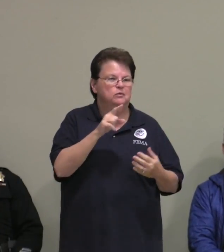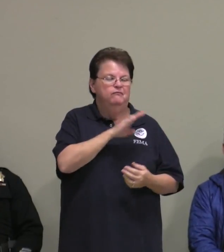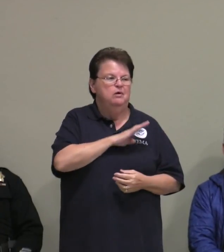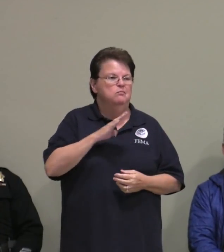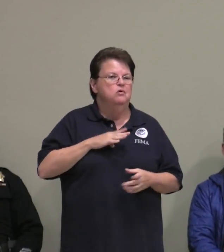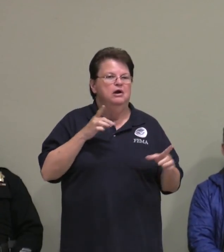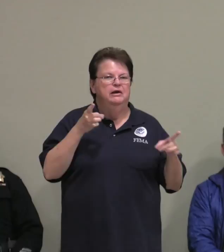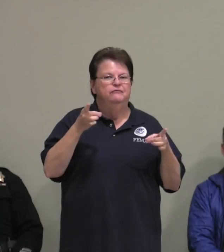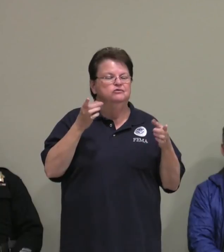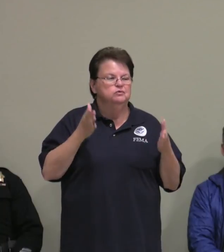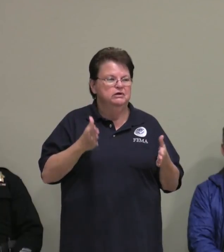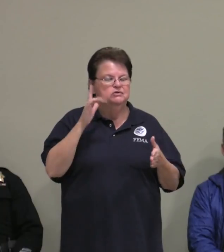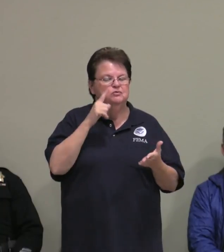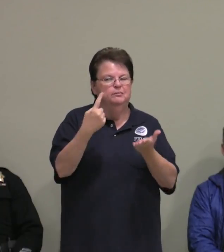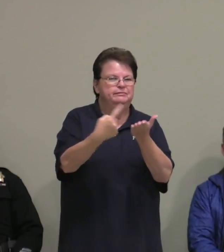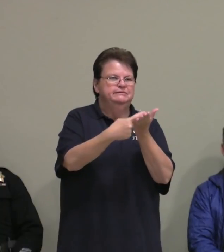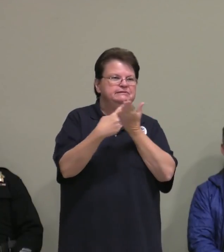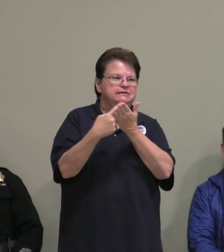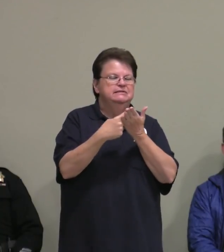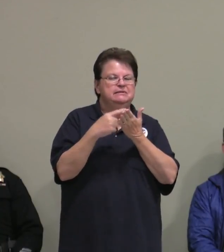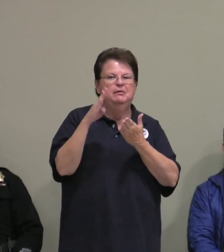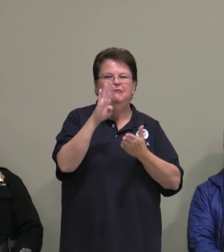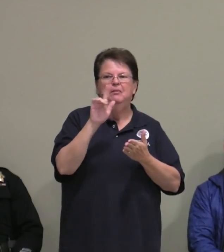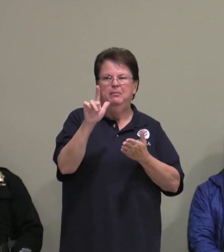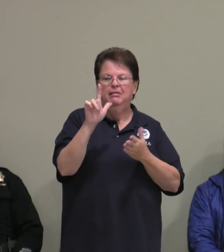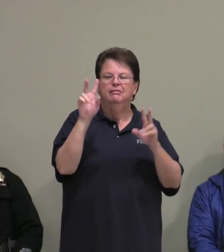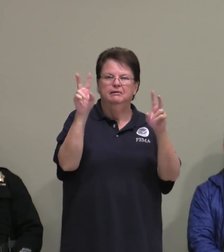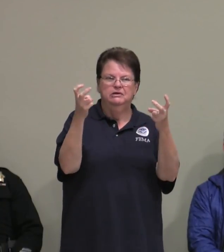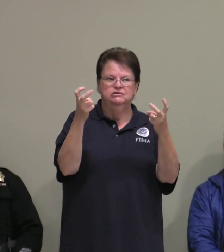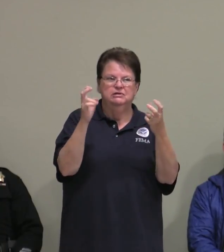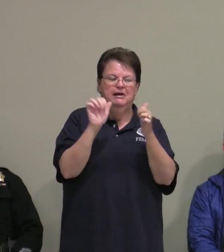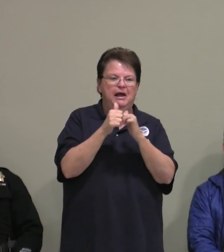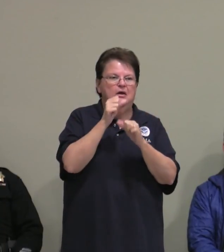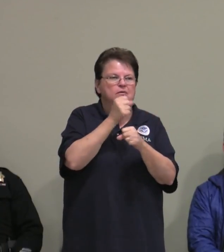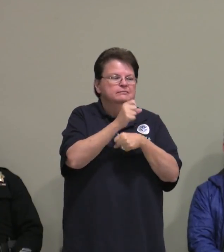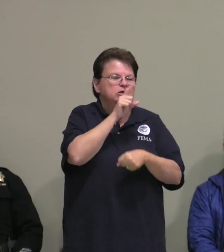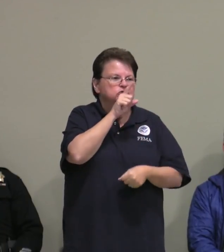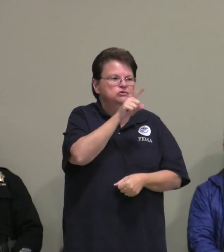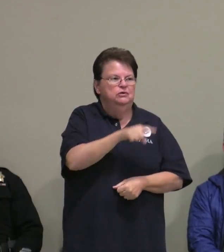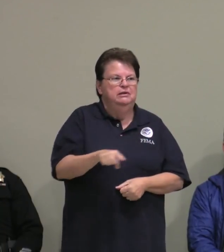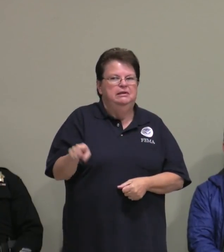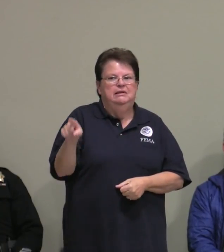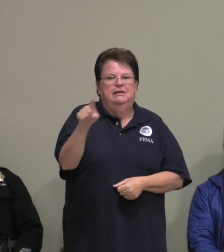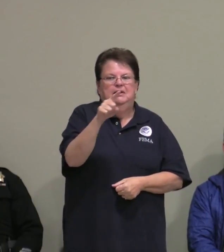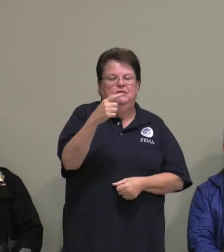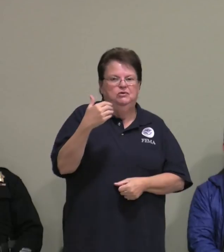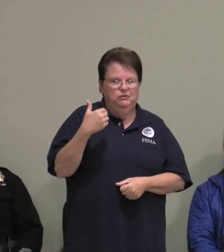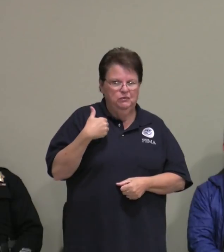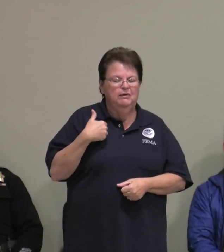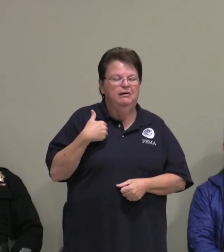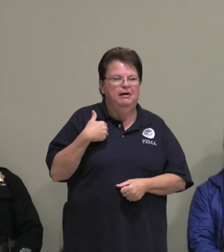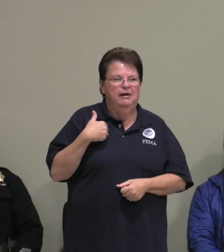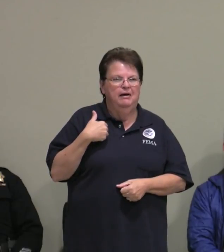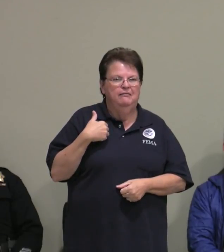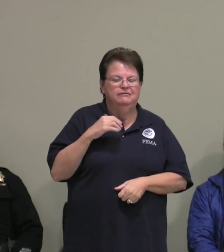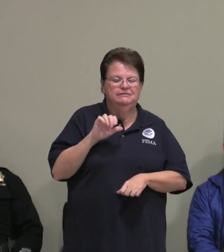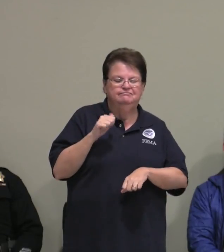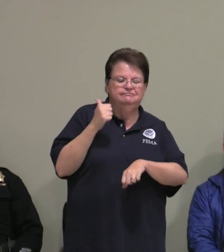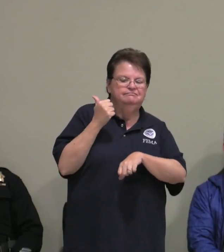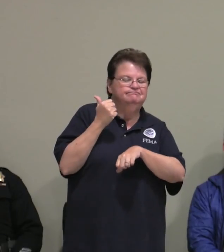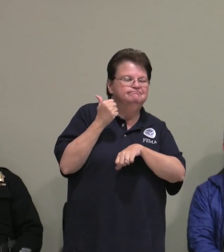directors who's going to be discussing some of the billing issues and how to make sure that you guys have a solid and